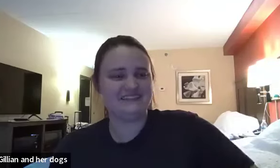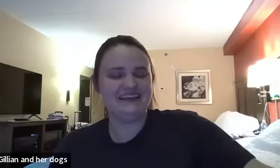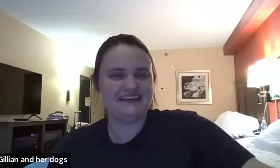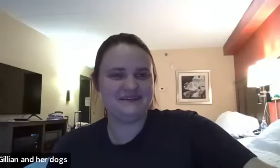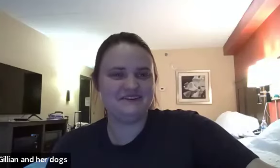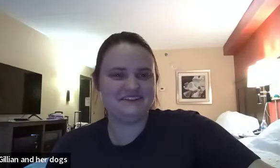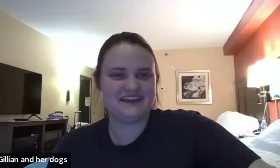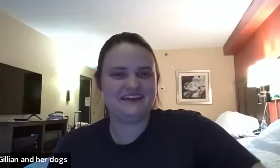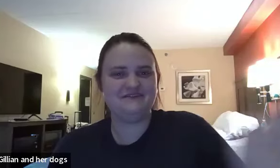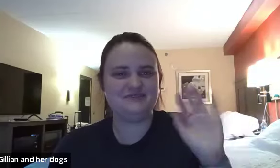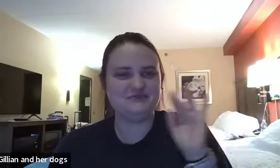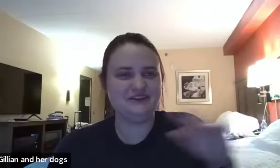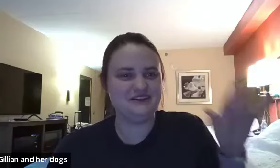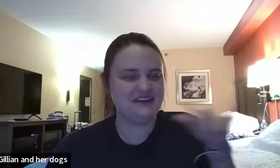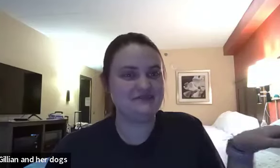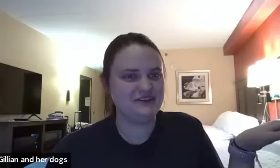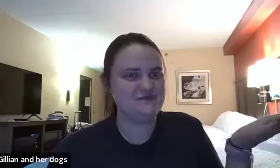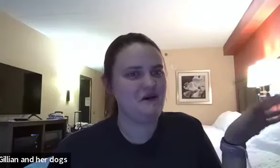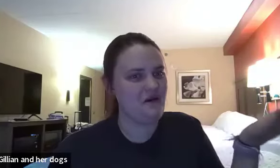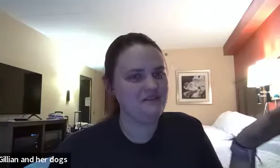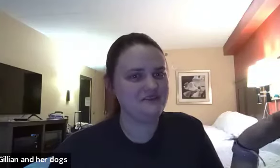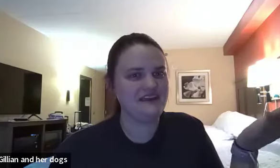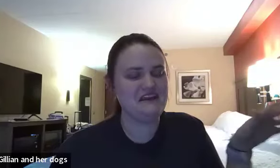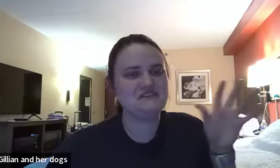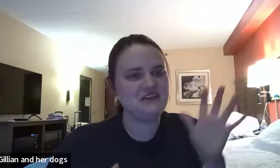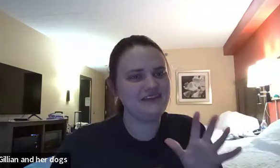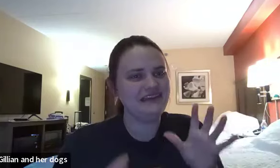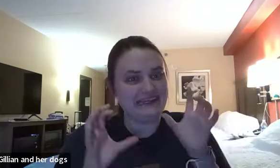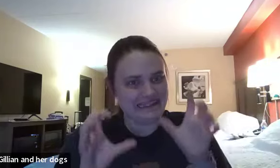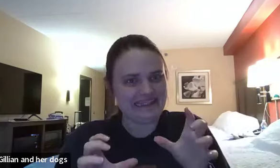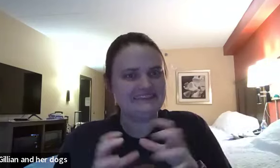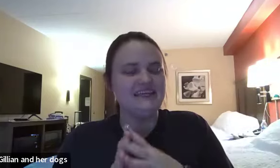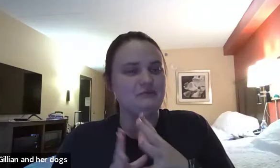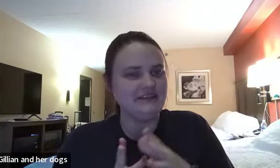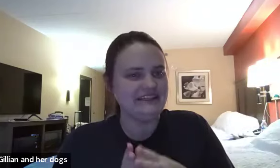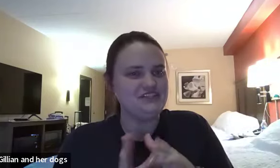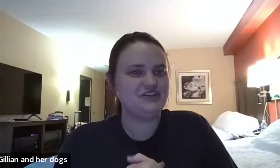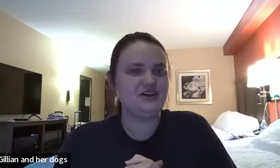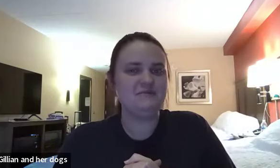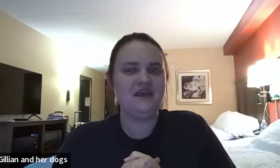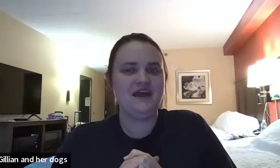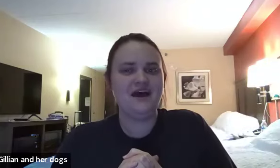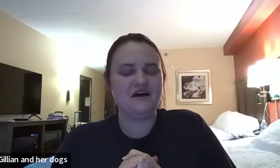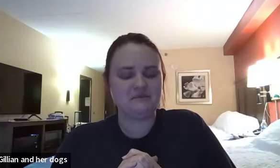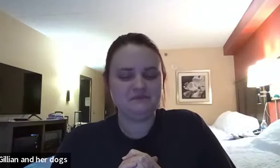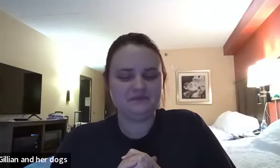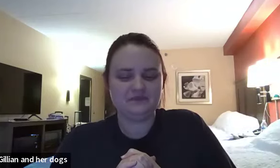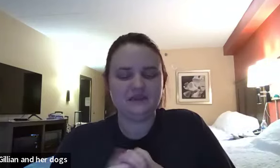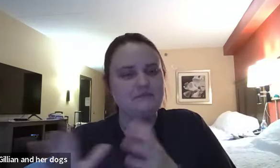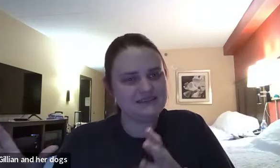like I typically say if you really don't have to fingerspell all of it, and if it's not like a need, like I really need you to know, the